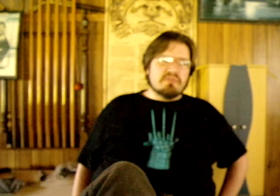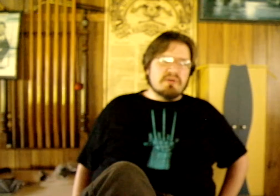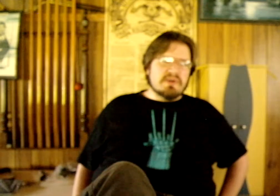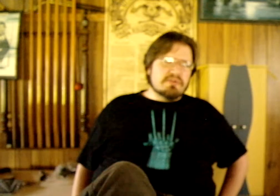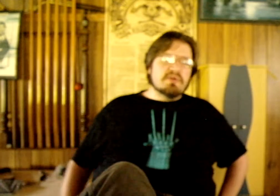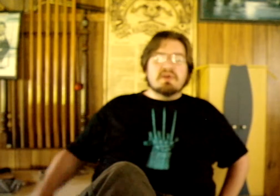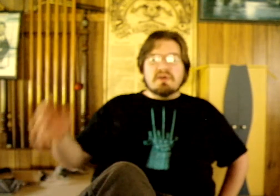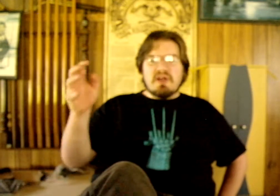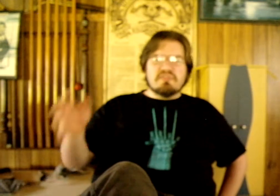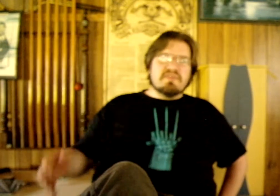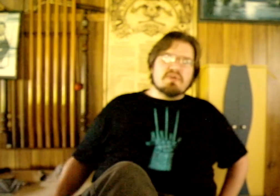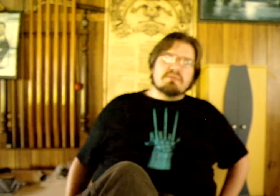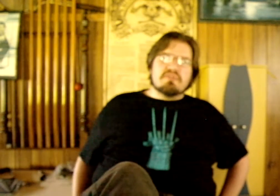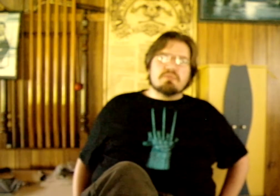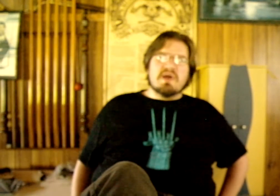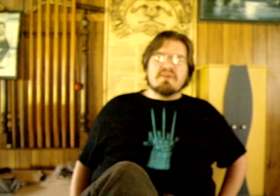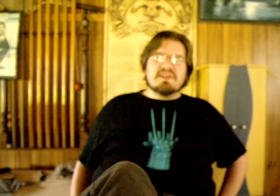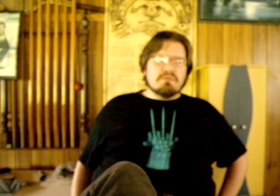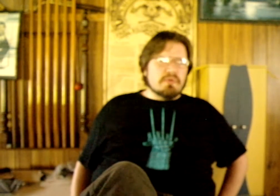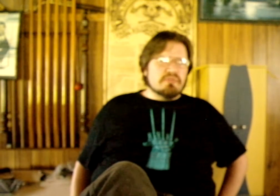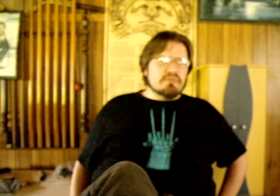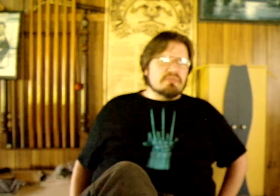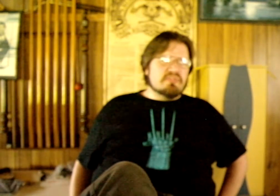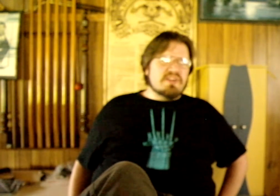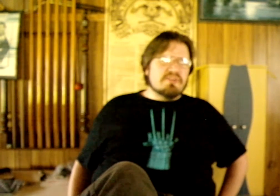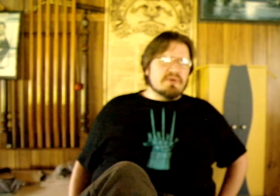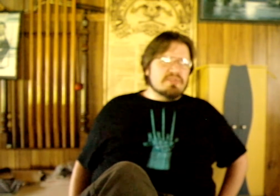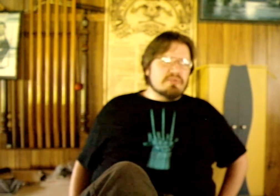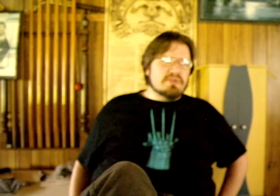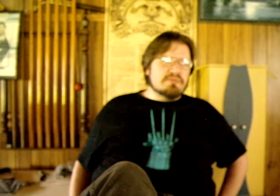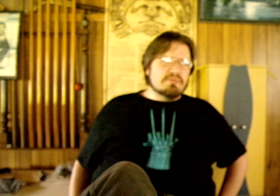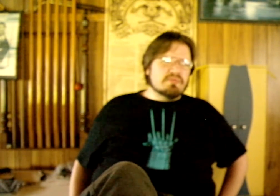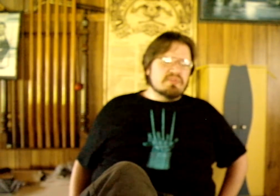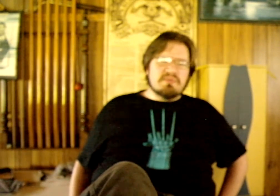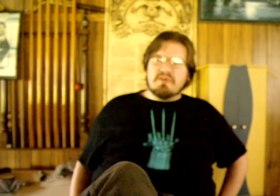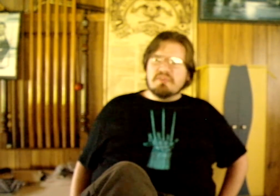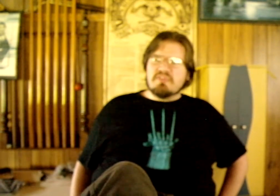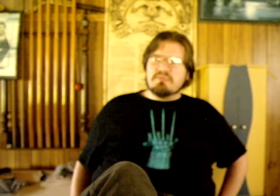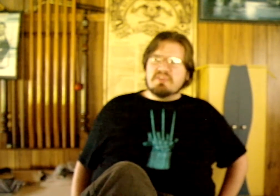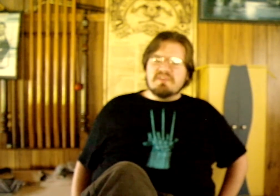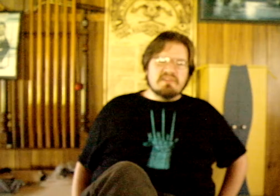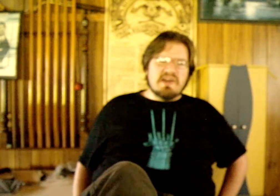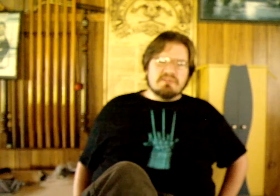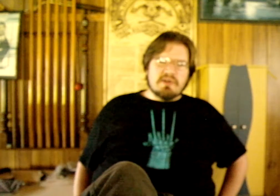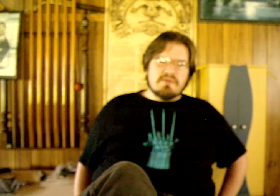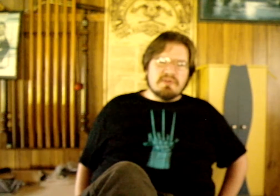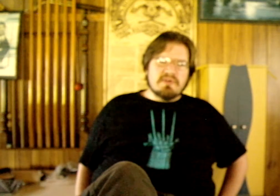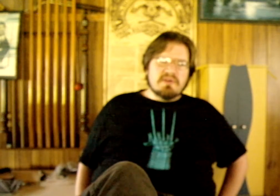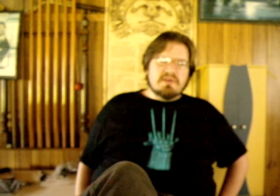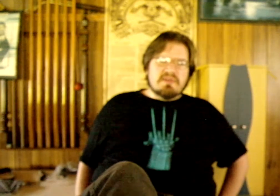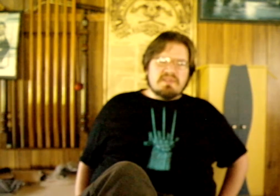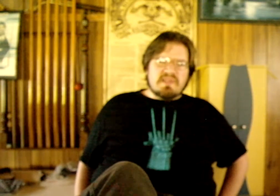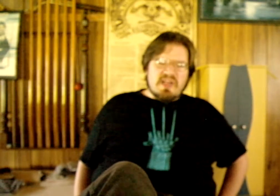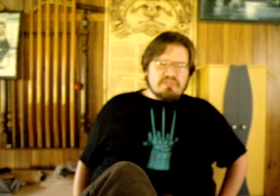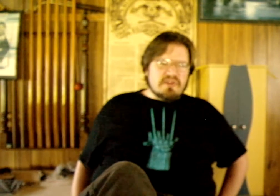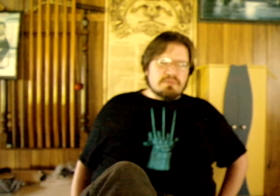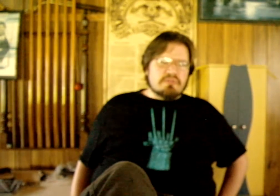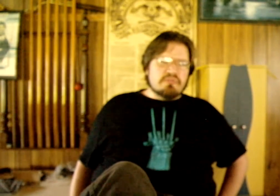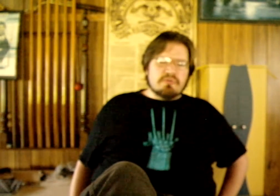and I said in the comments, wow, I never want to offend you. I thought you'd really be able to get some material out of it. However, the last thing I wanted to do was hurt